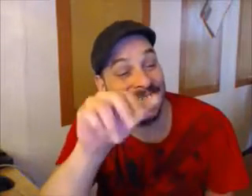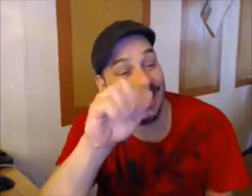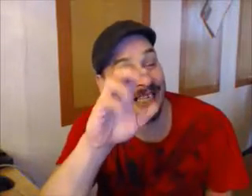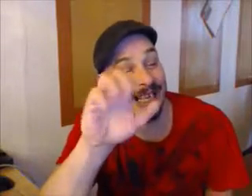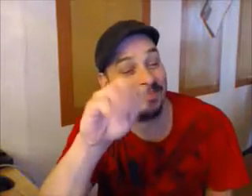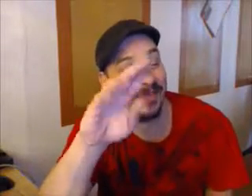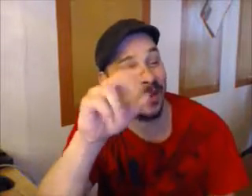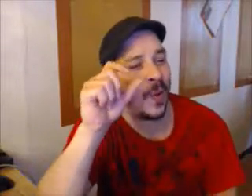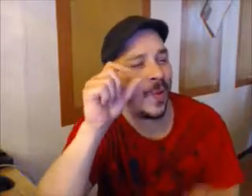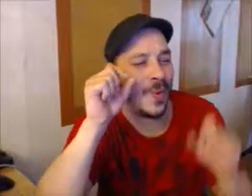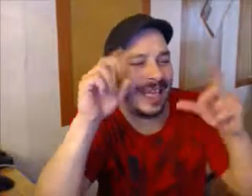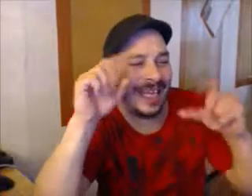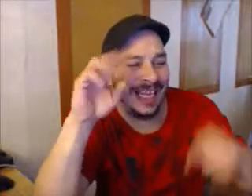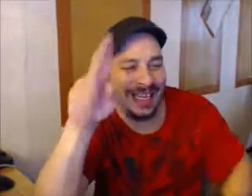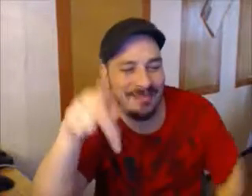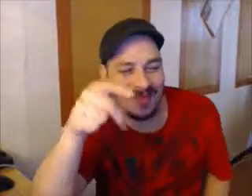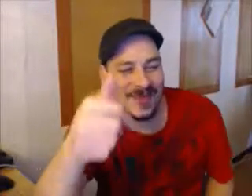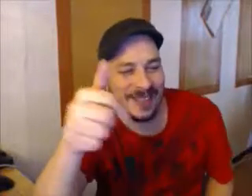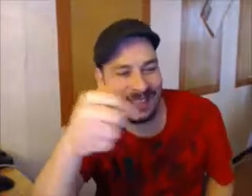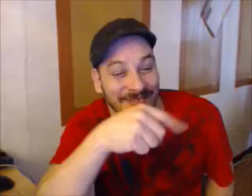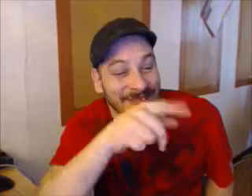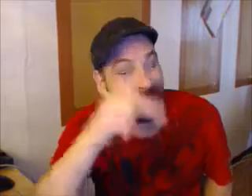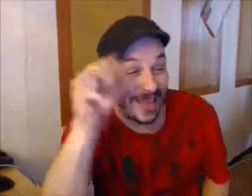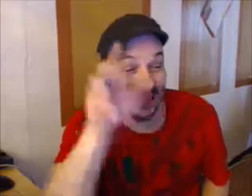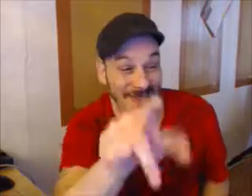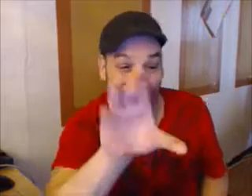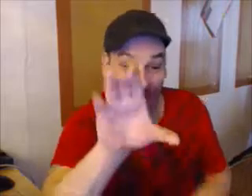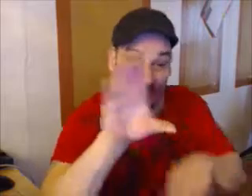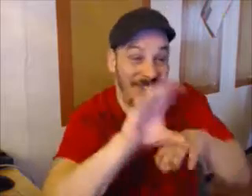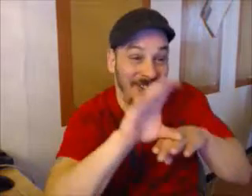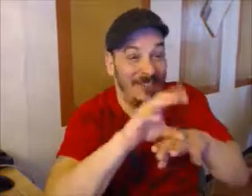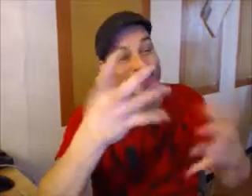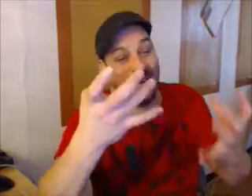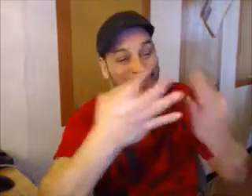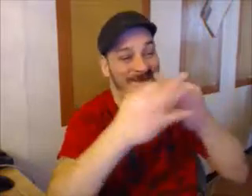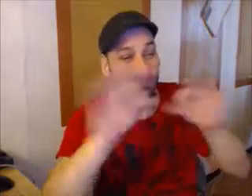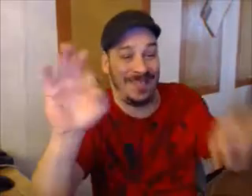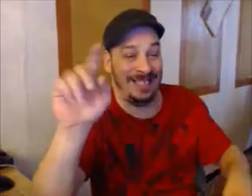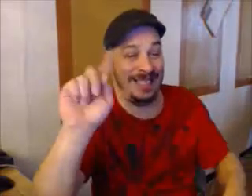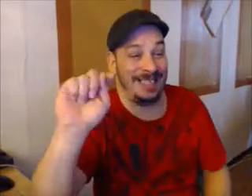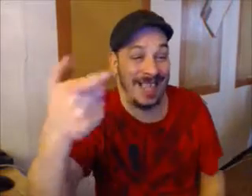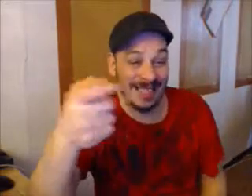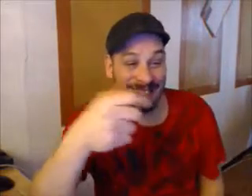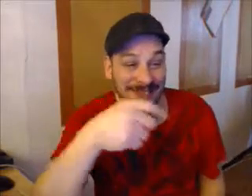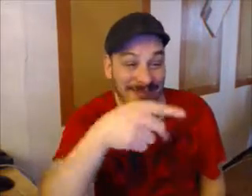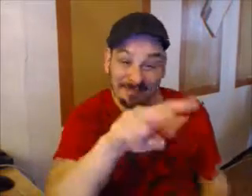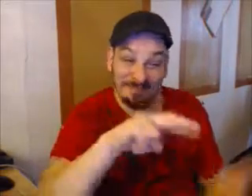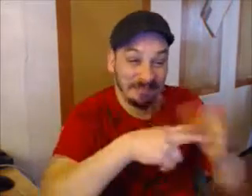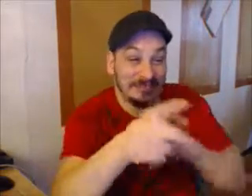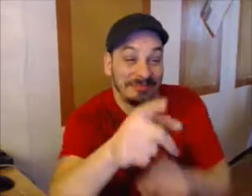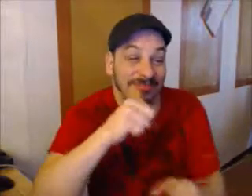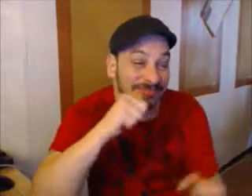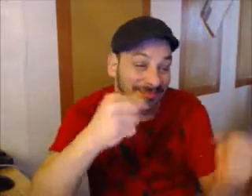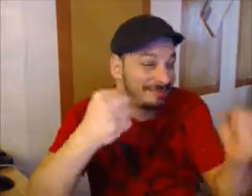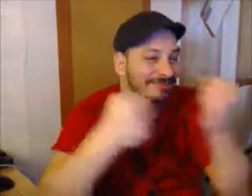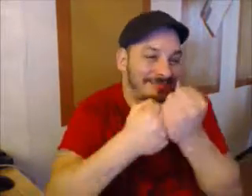insulin, corticosteroids, or medicines to increase blood clot. Talk to your doctor today about Androgel 1.62%, so you can use less